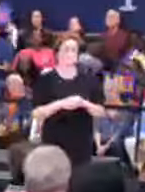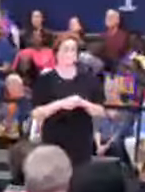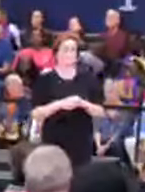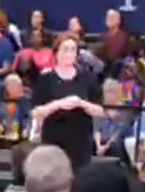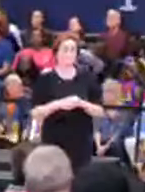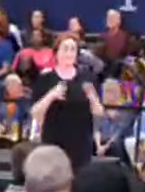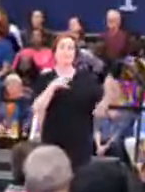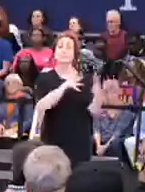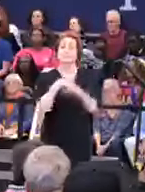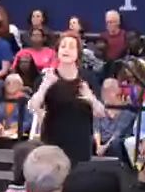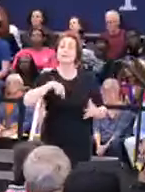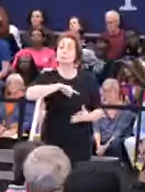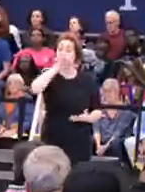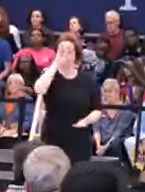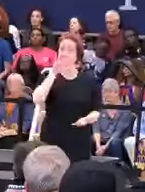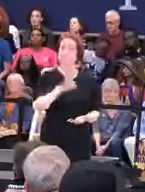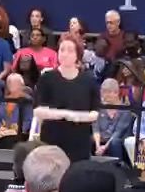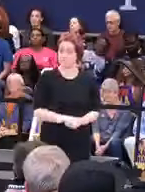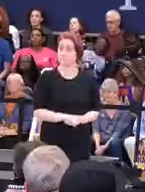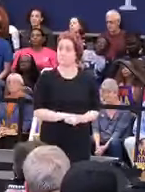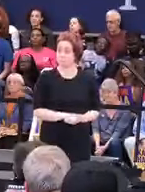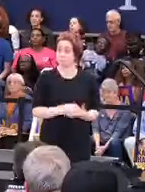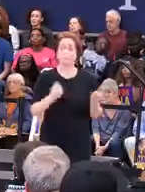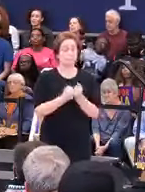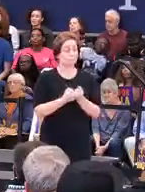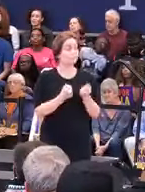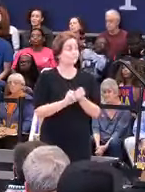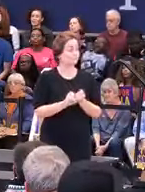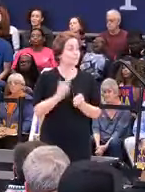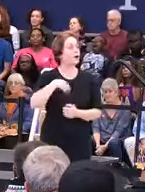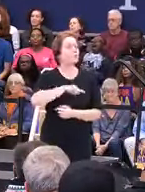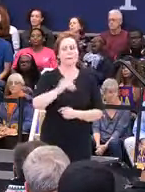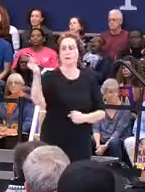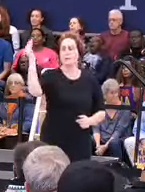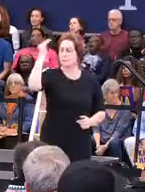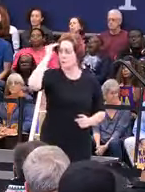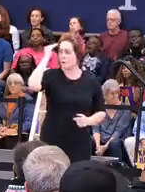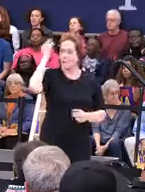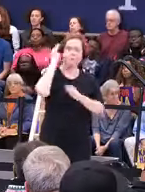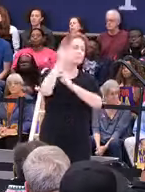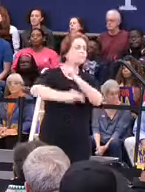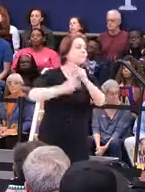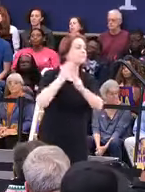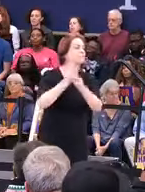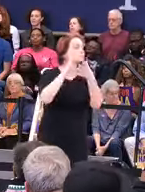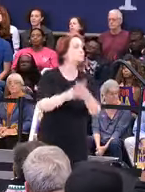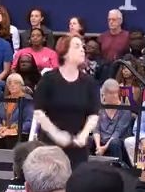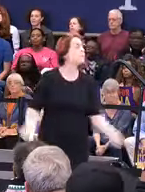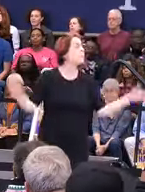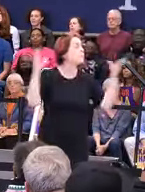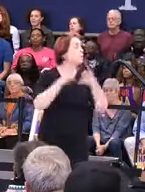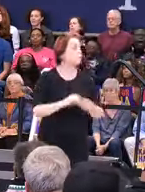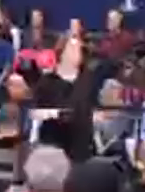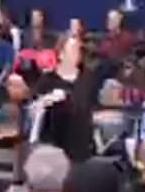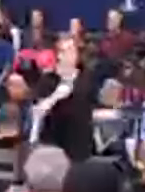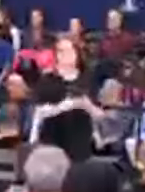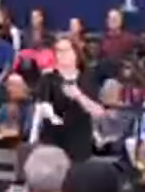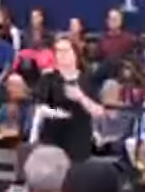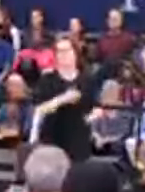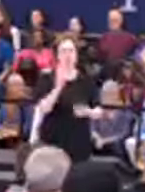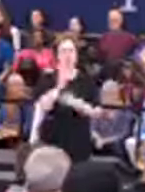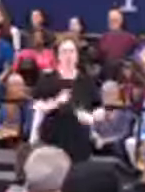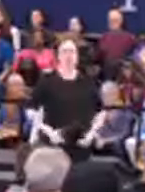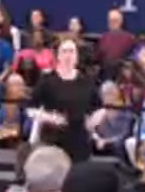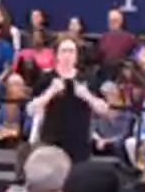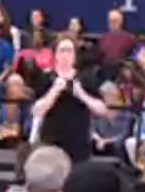In the America we believe in, we know that it is a universal story, regardless of where they live and what they